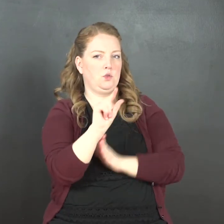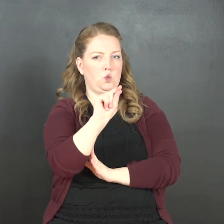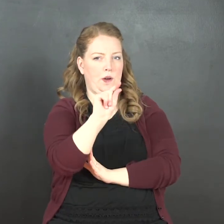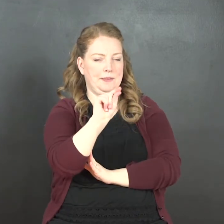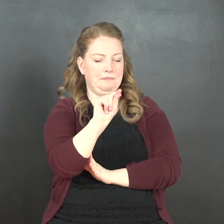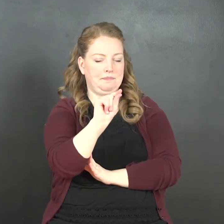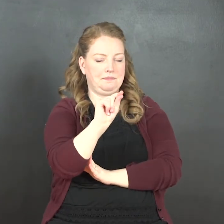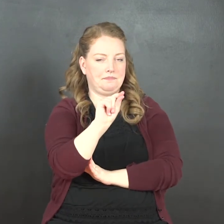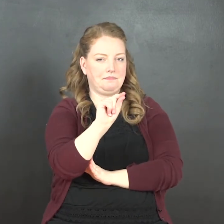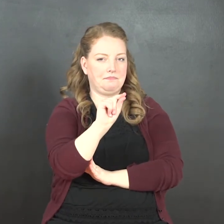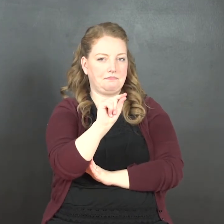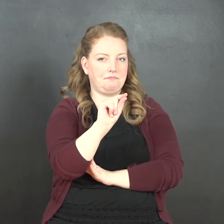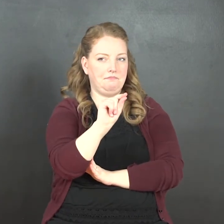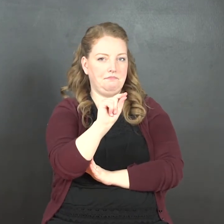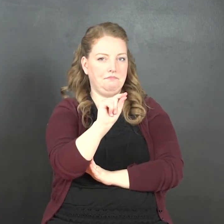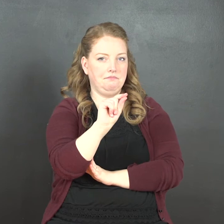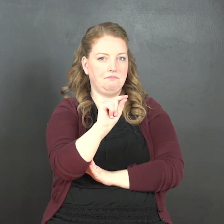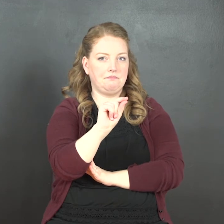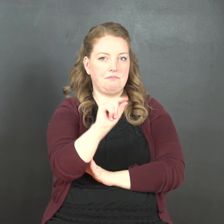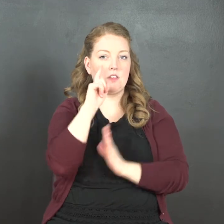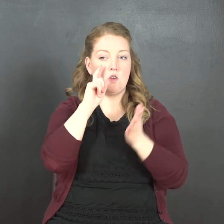And notice what Paul says.